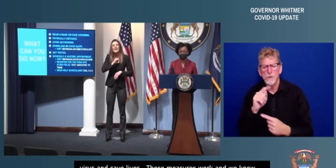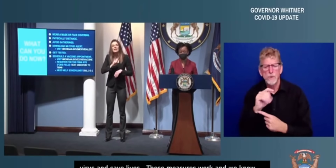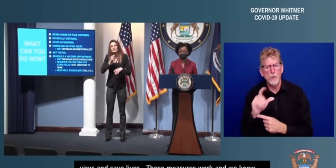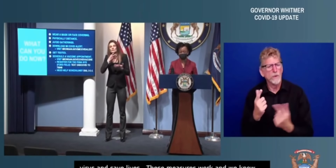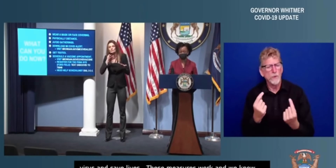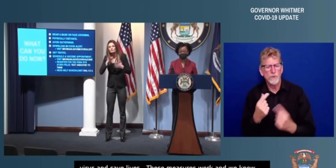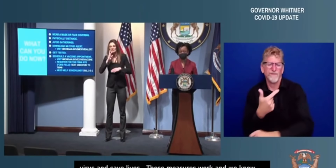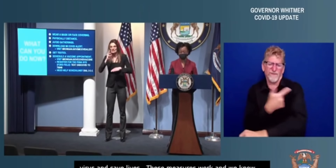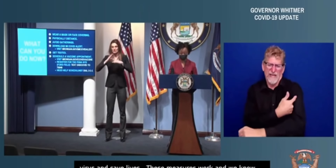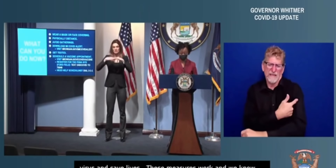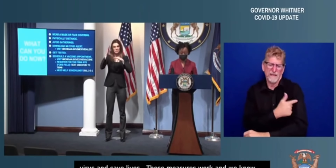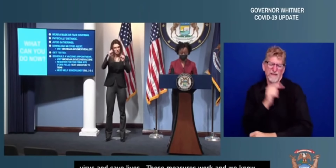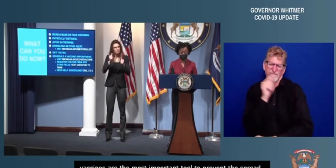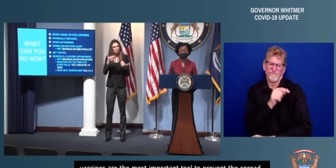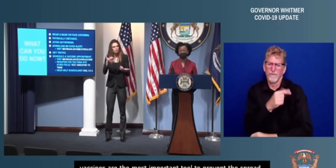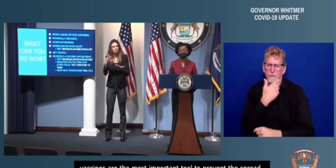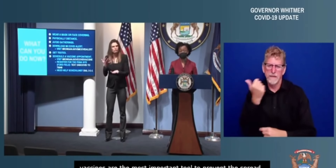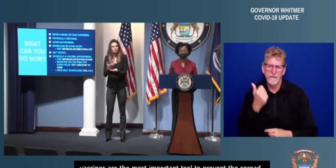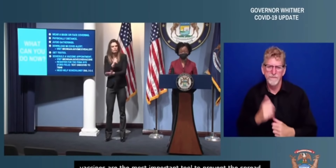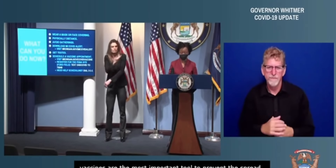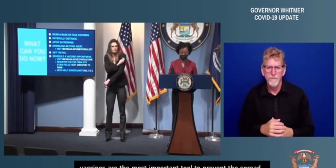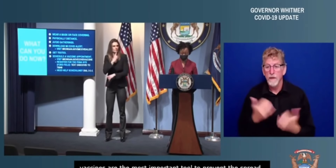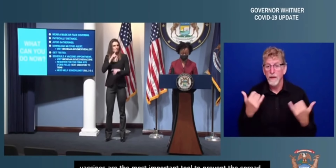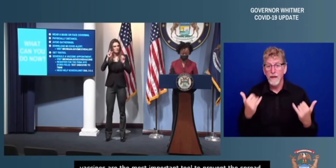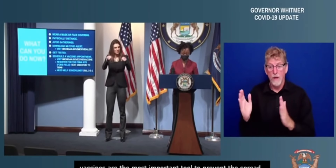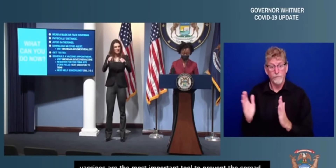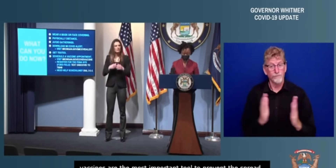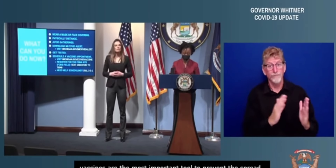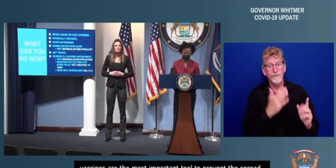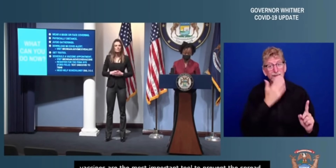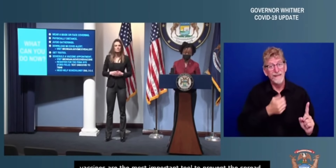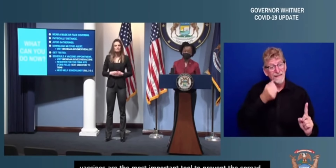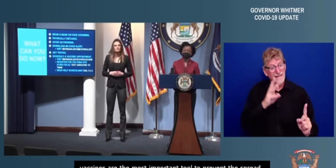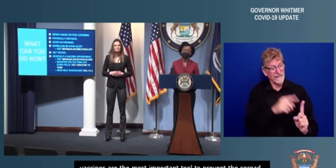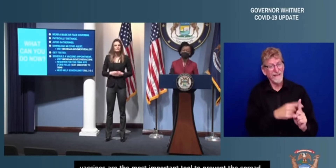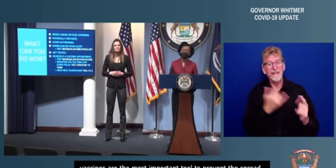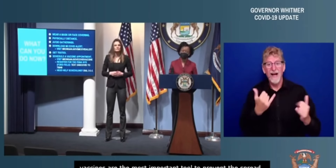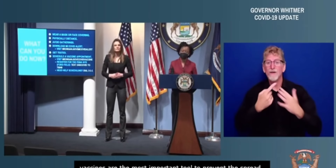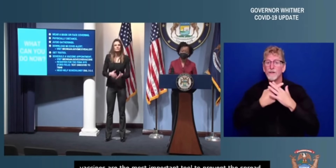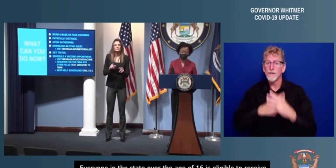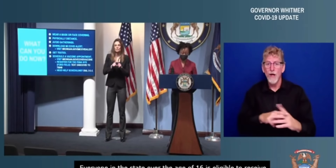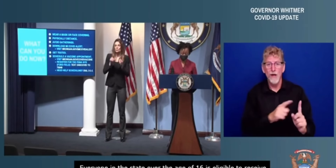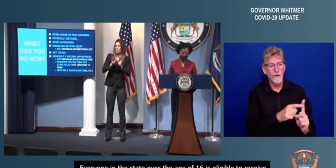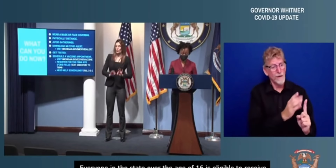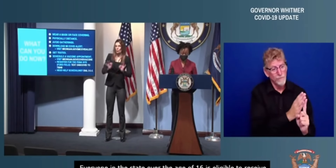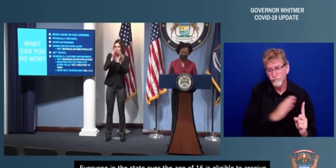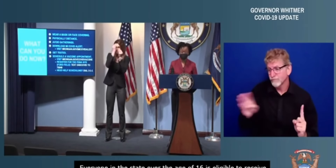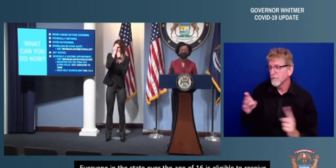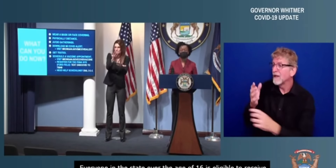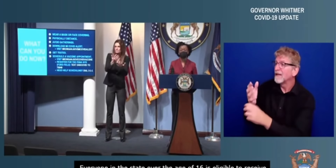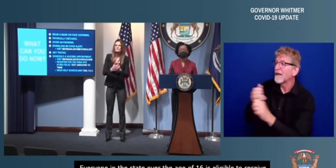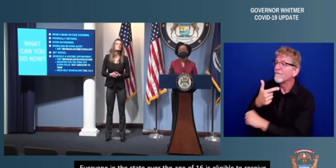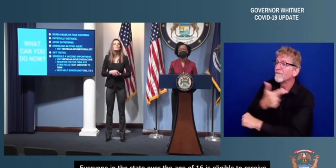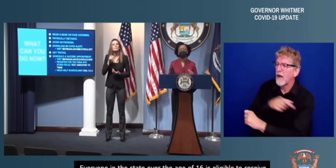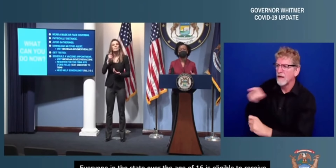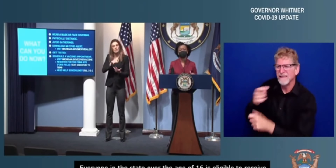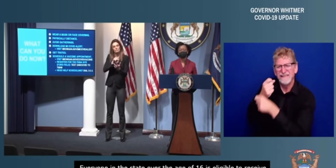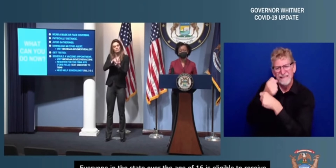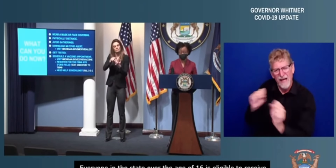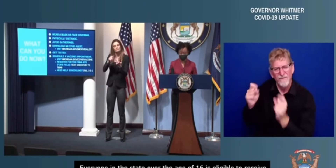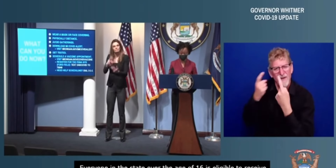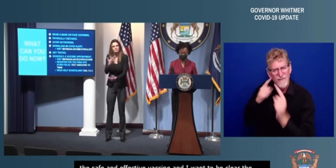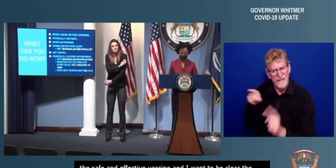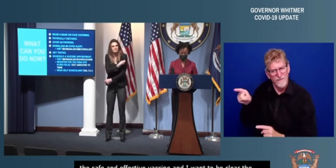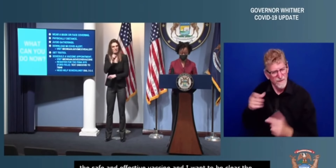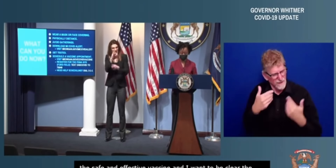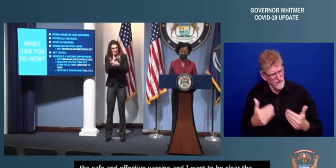of 16 is now eligible to receive one of these safe and effective vaccines. And I want to be clear, these vaccines have been studied in tens